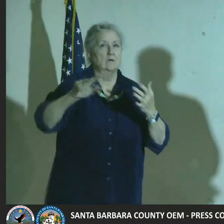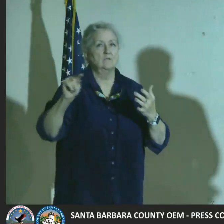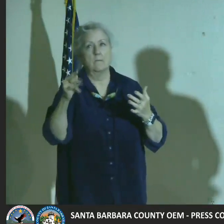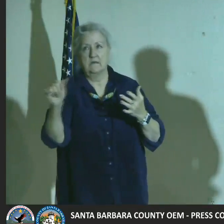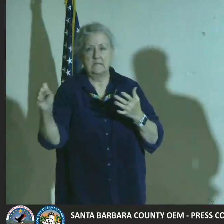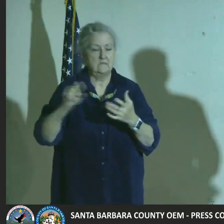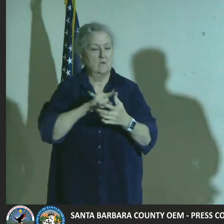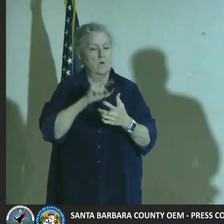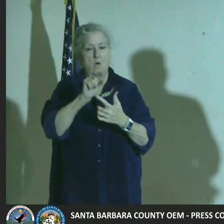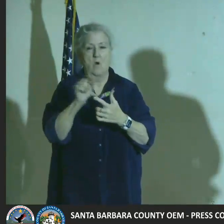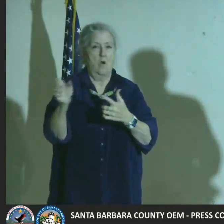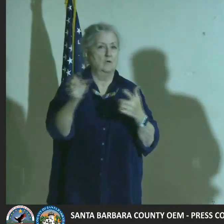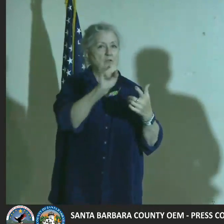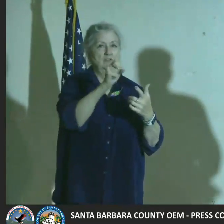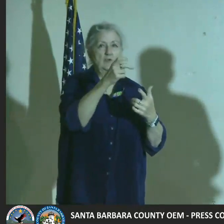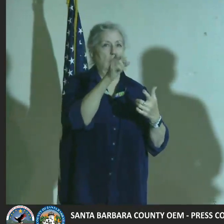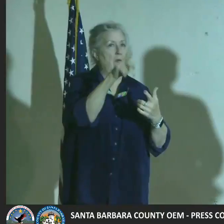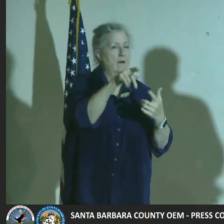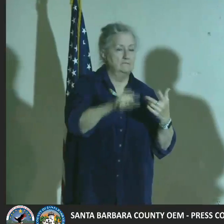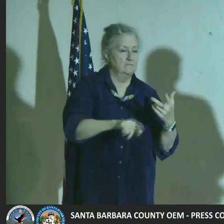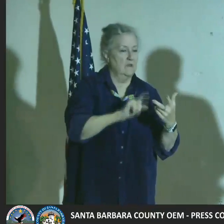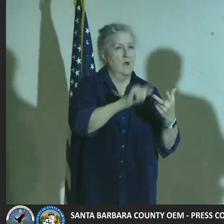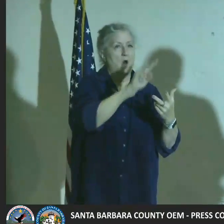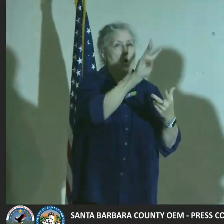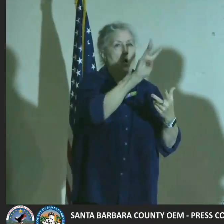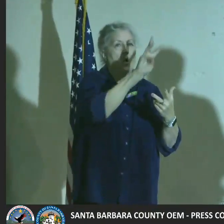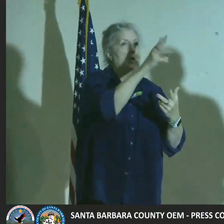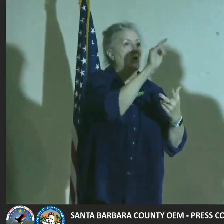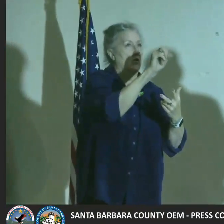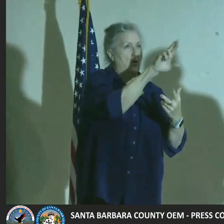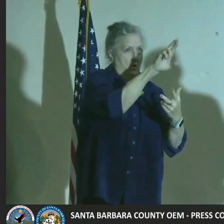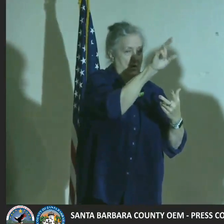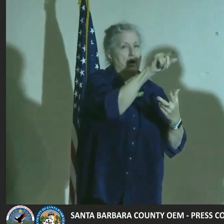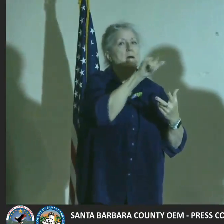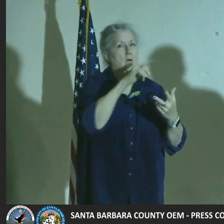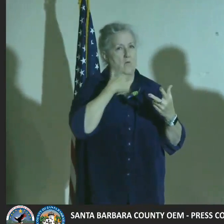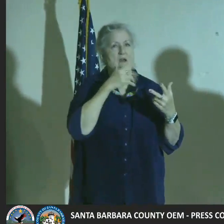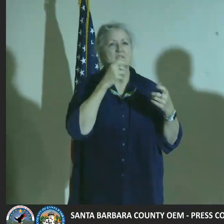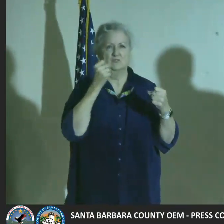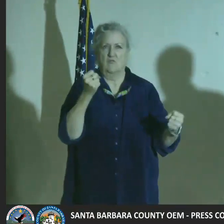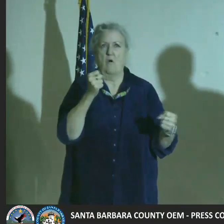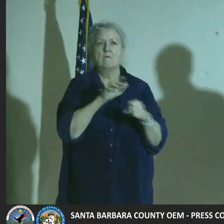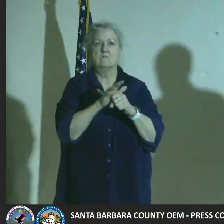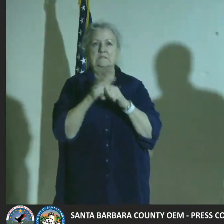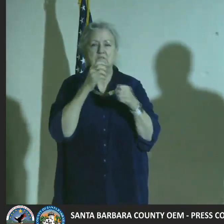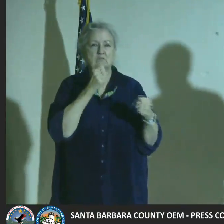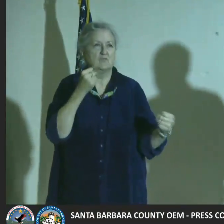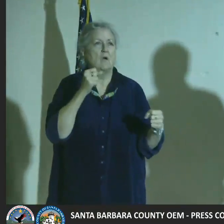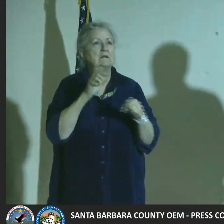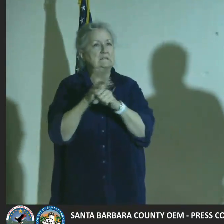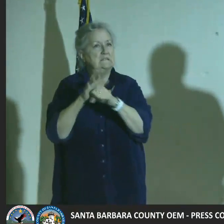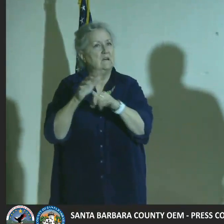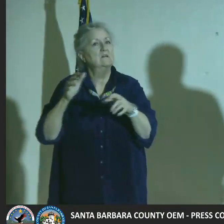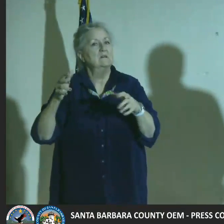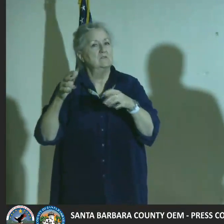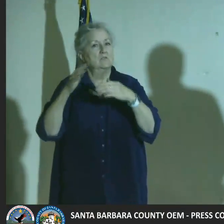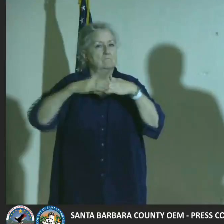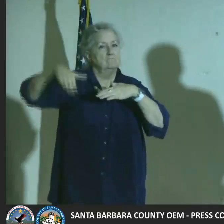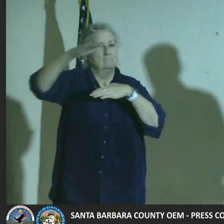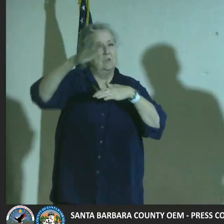even over to the Sherpa and to the Whittier burn area, where we've had intensities that have exceeded